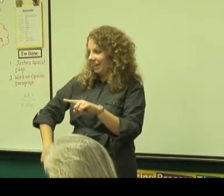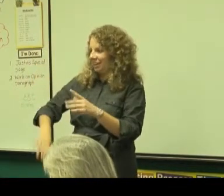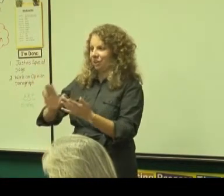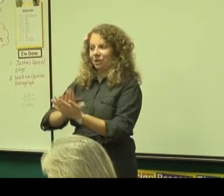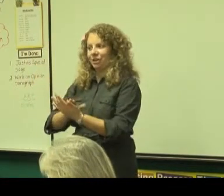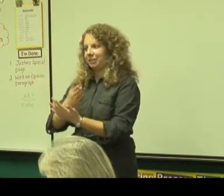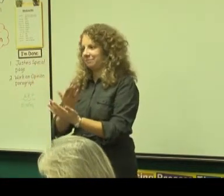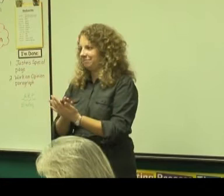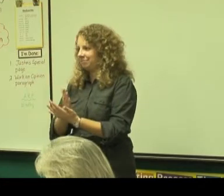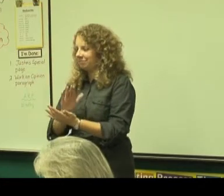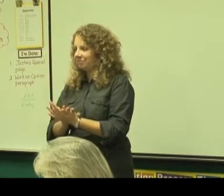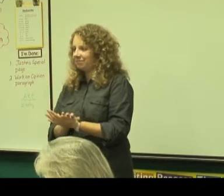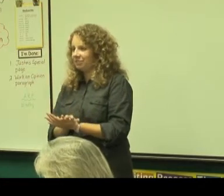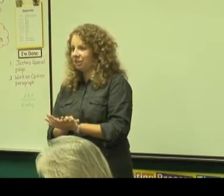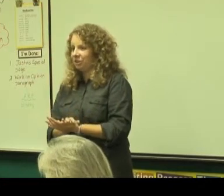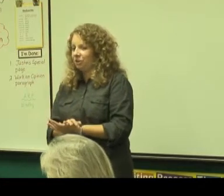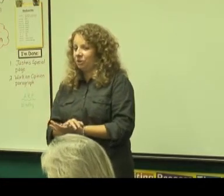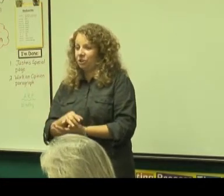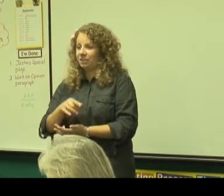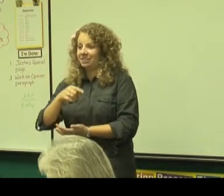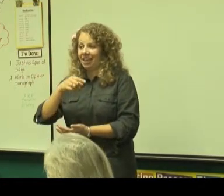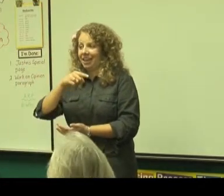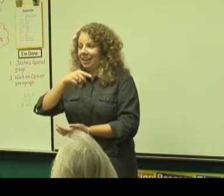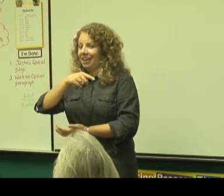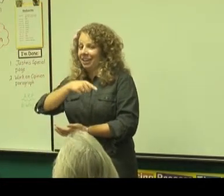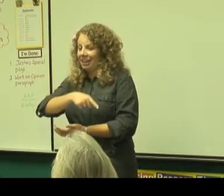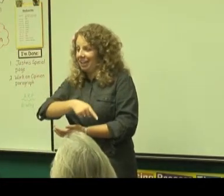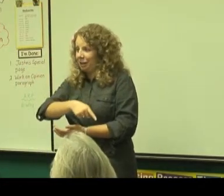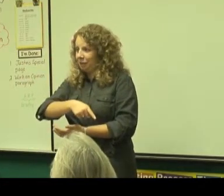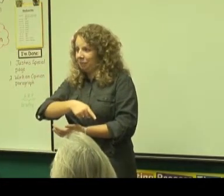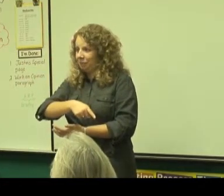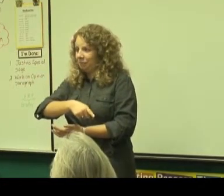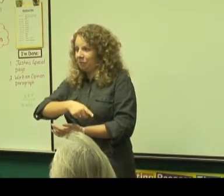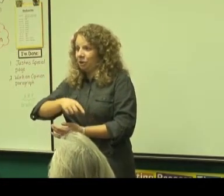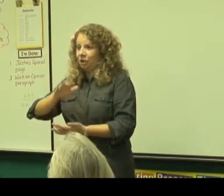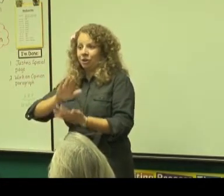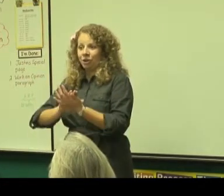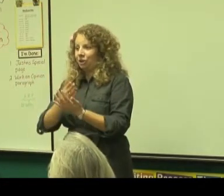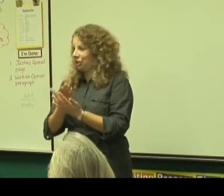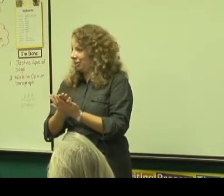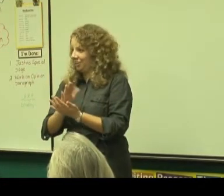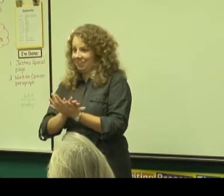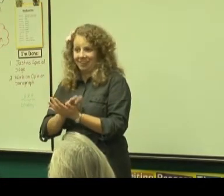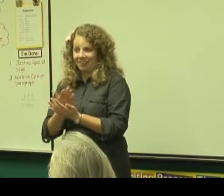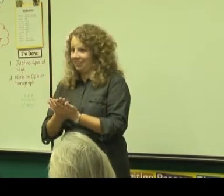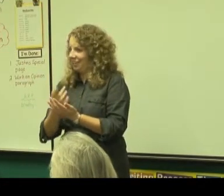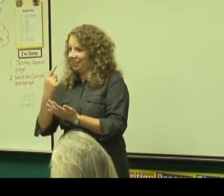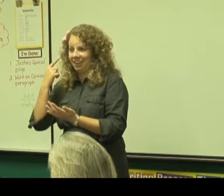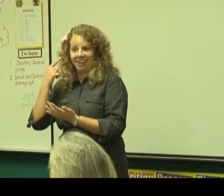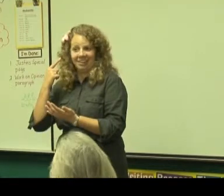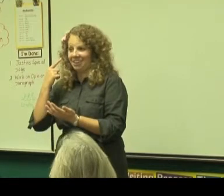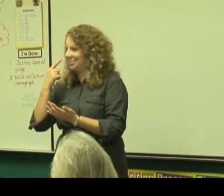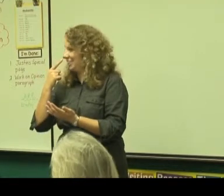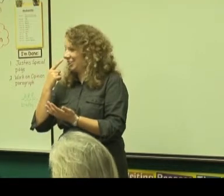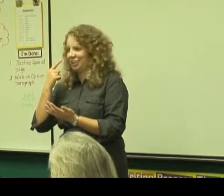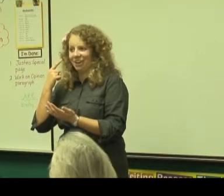Can't cook. Or you could say, him cook. He doesn't